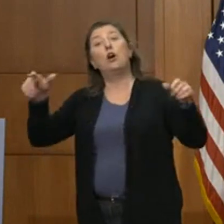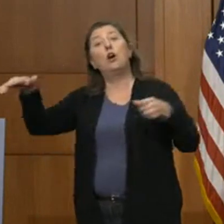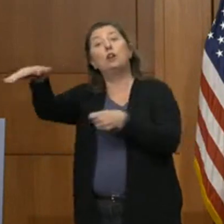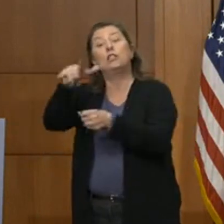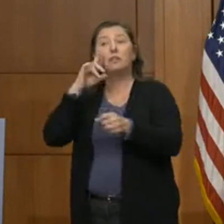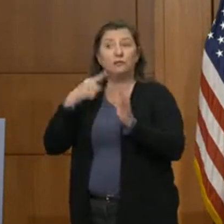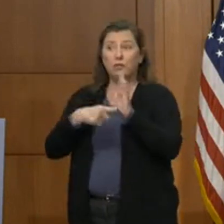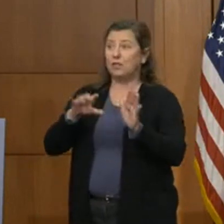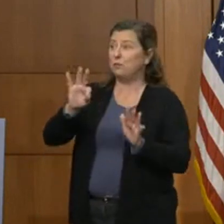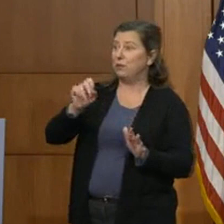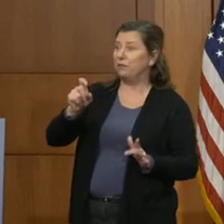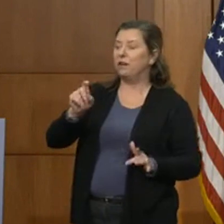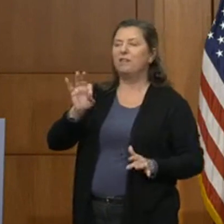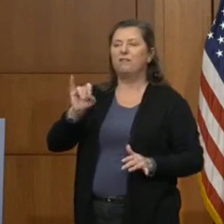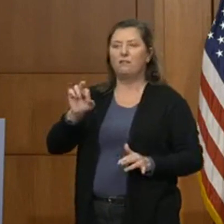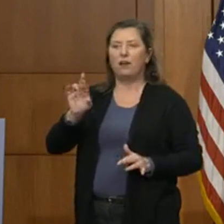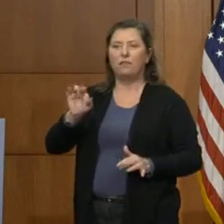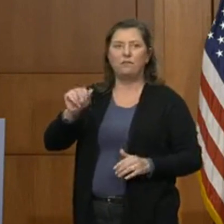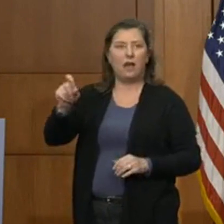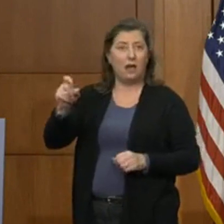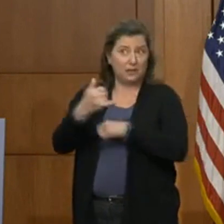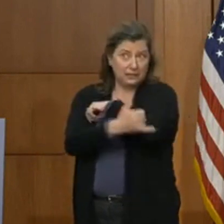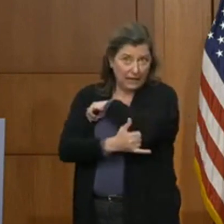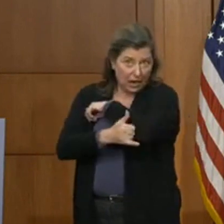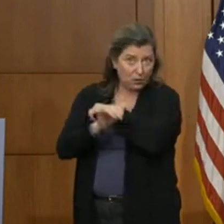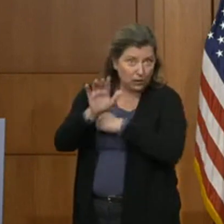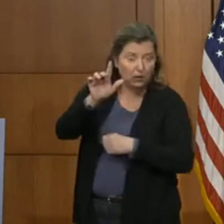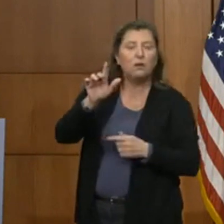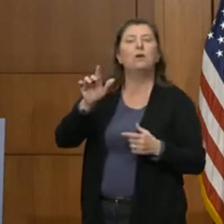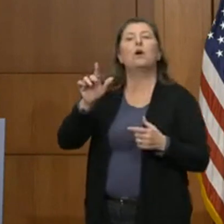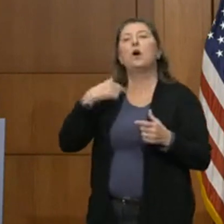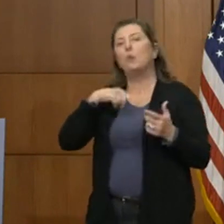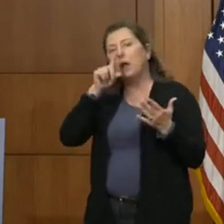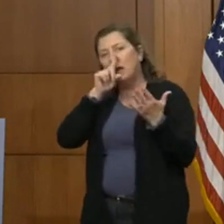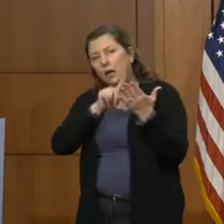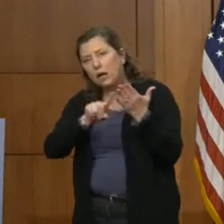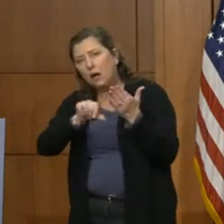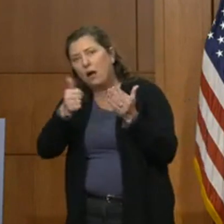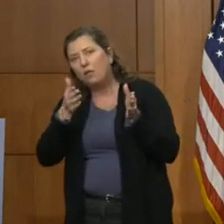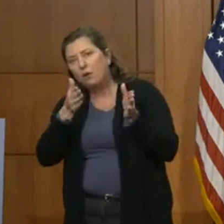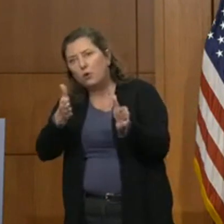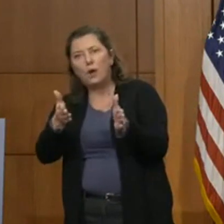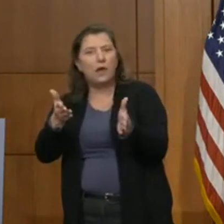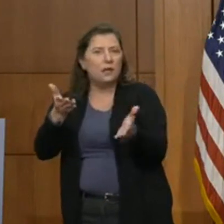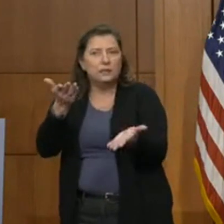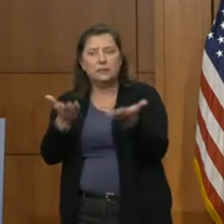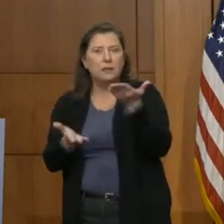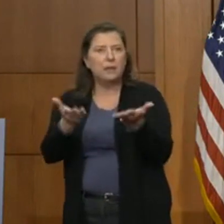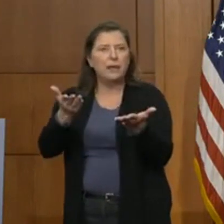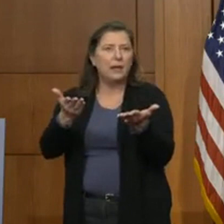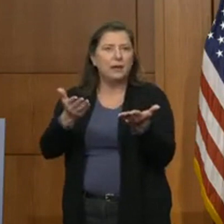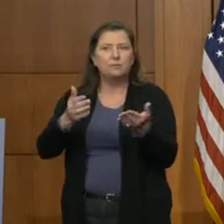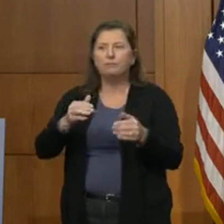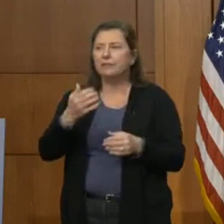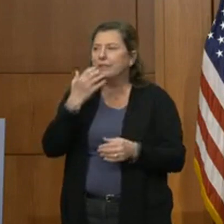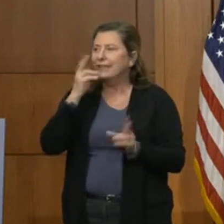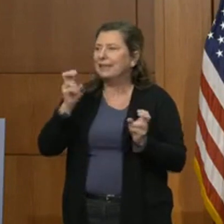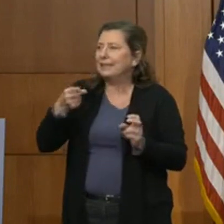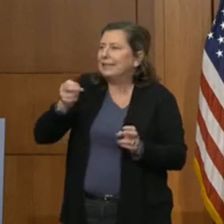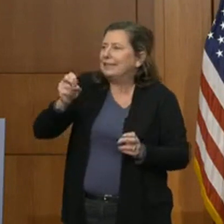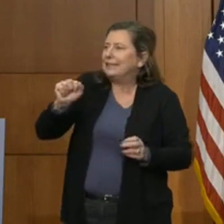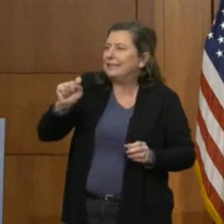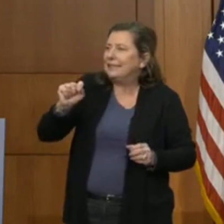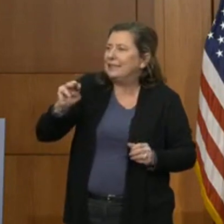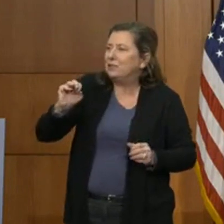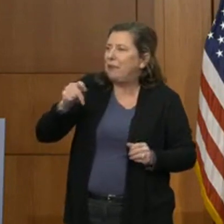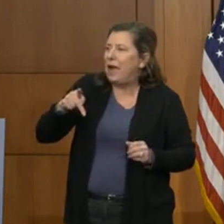like Fairfax County, we are exploring other ways of perhaps heat maps or something like that to